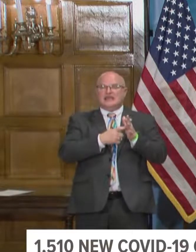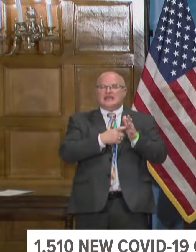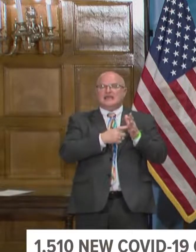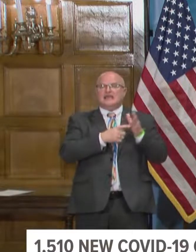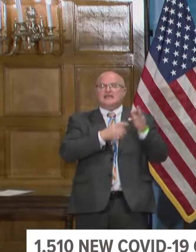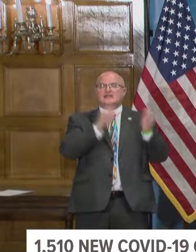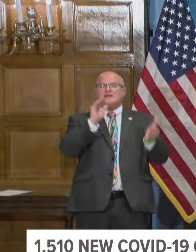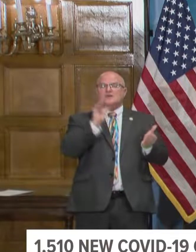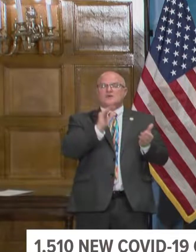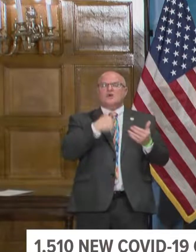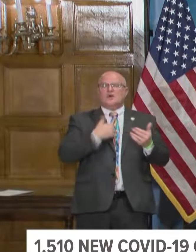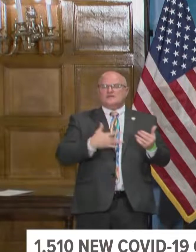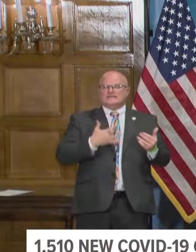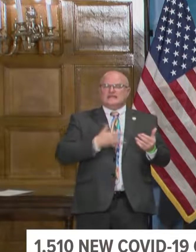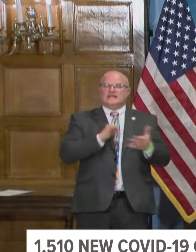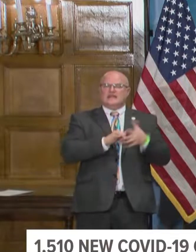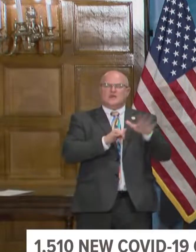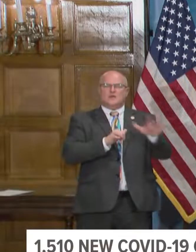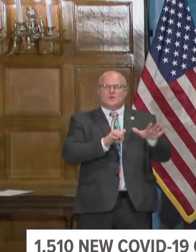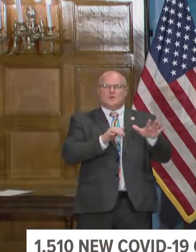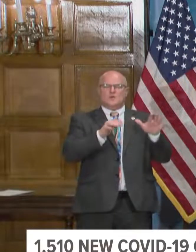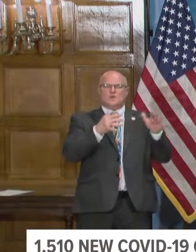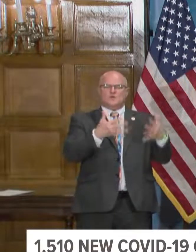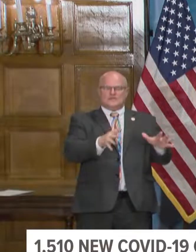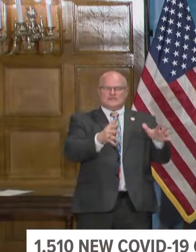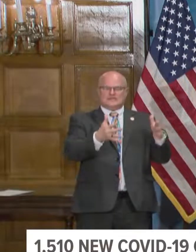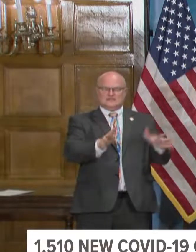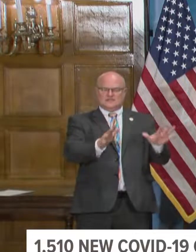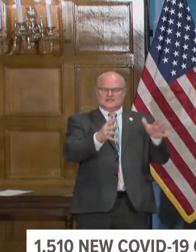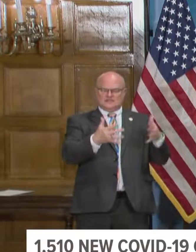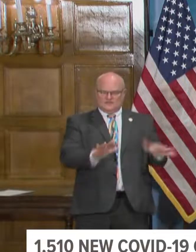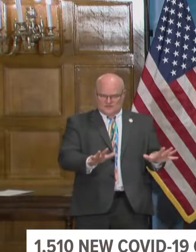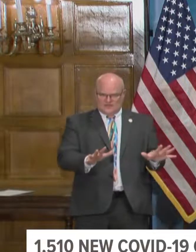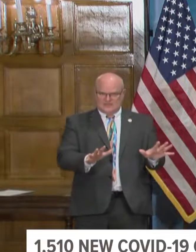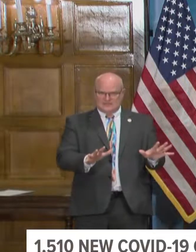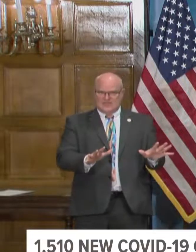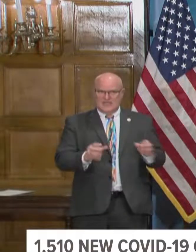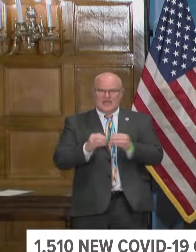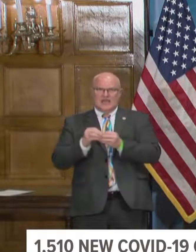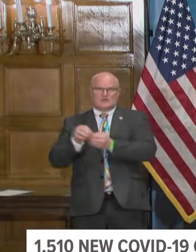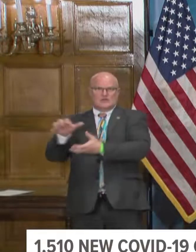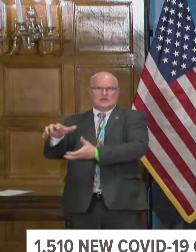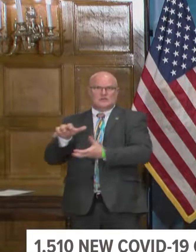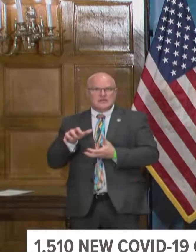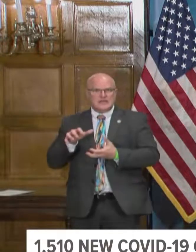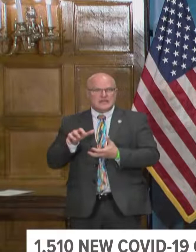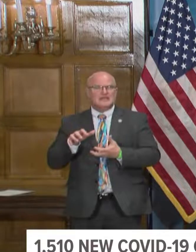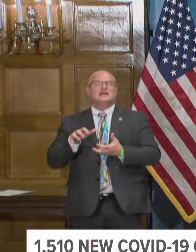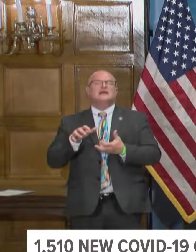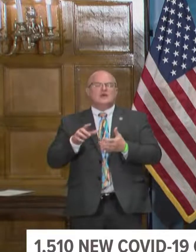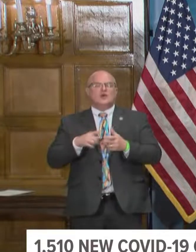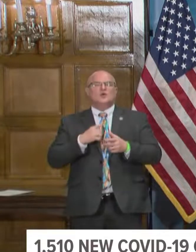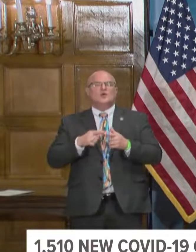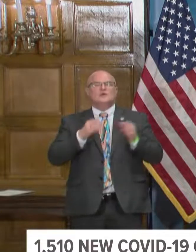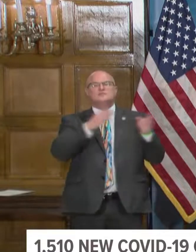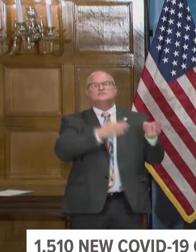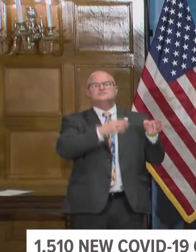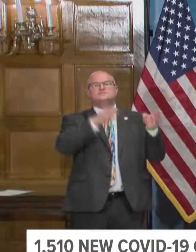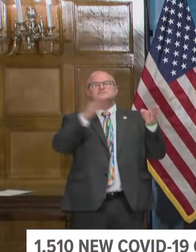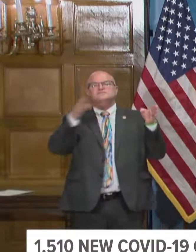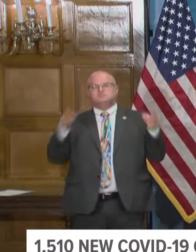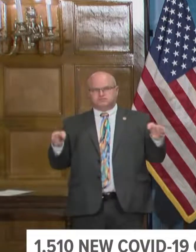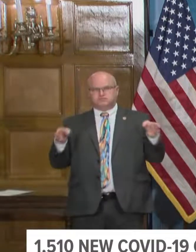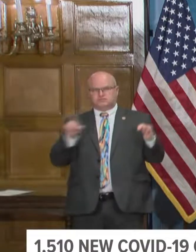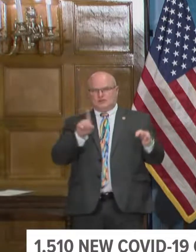we have a sense that we've got more supply than what the demand is right there, we will move into another